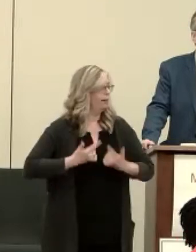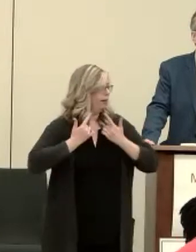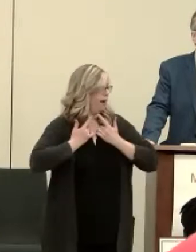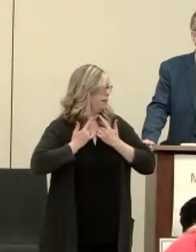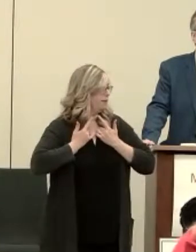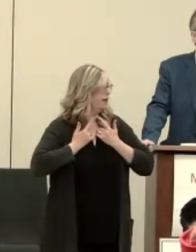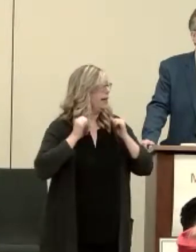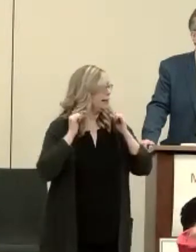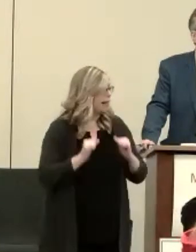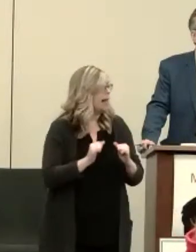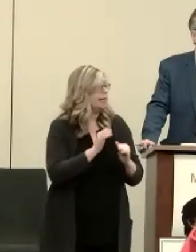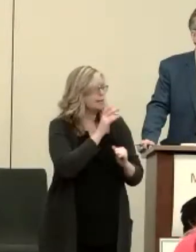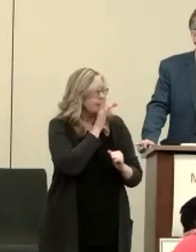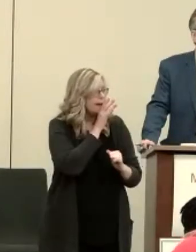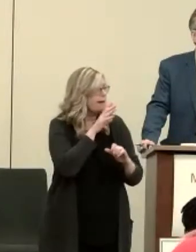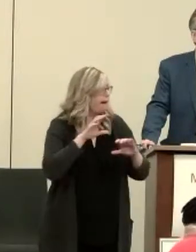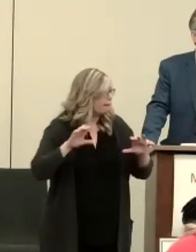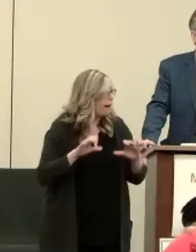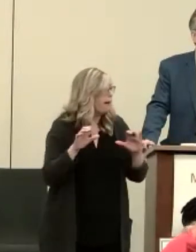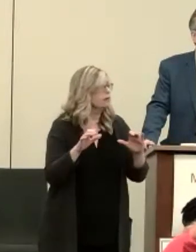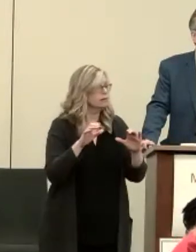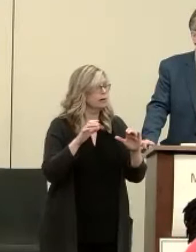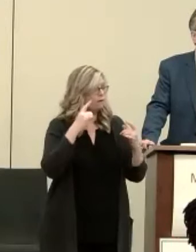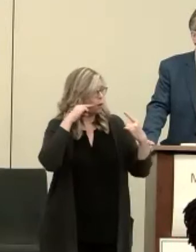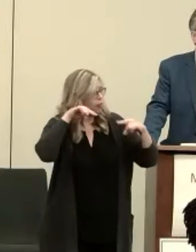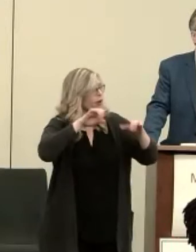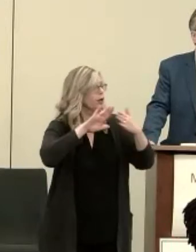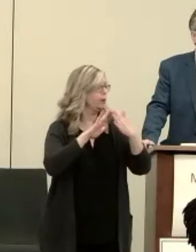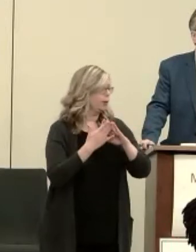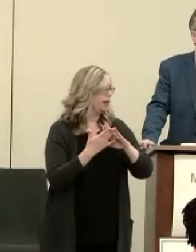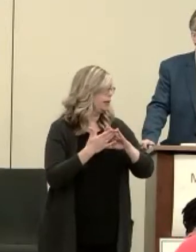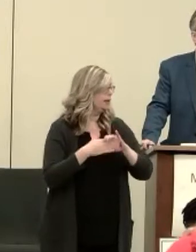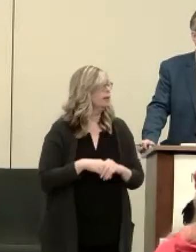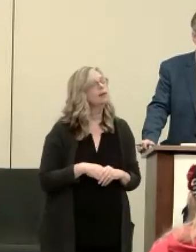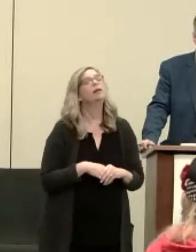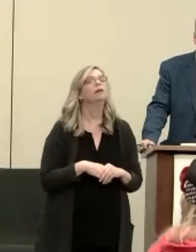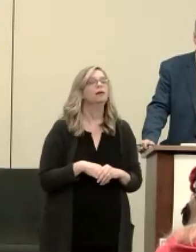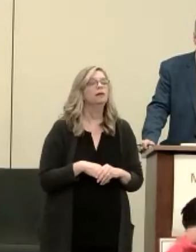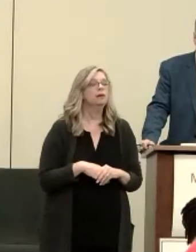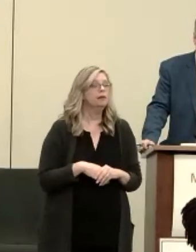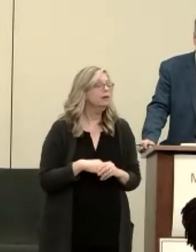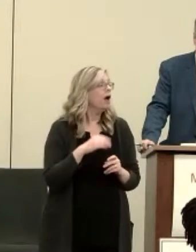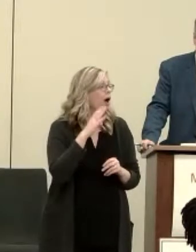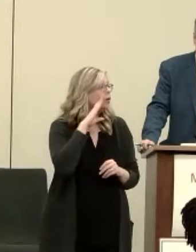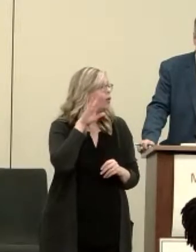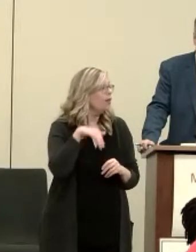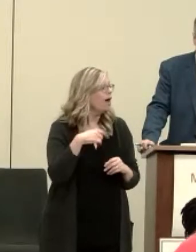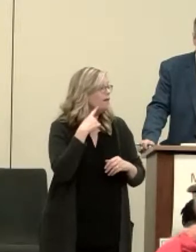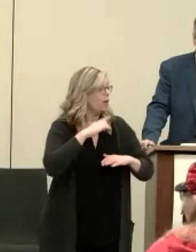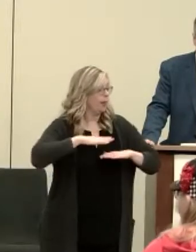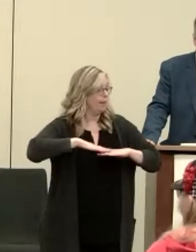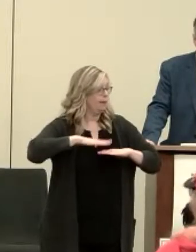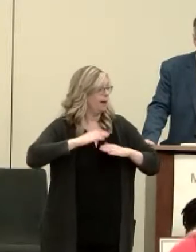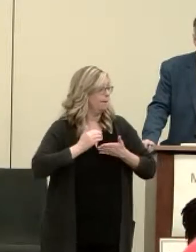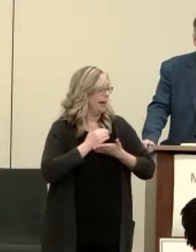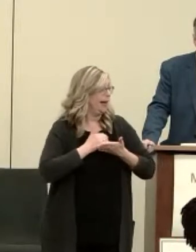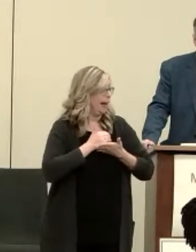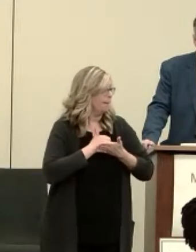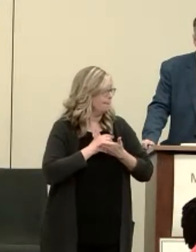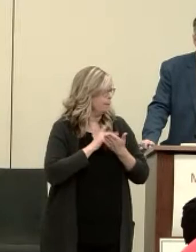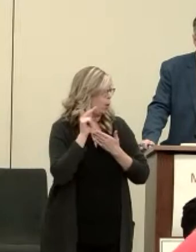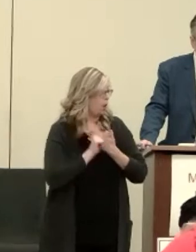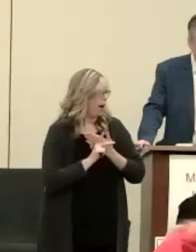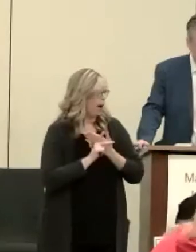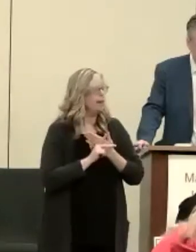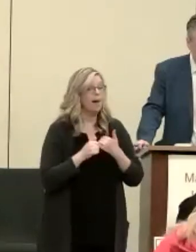and acting on behalf of their communities. I know were it not for the basic income program, when I was unhoused